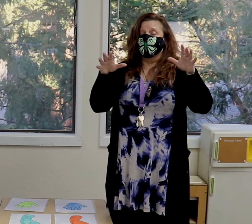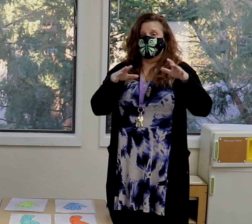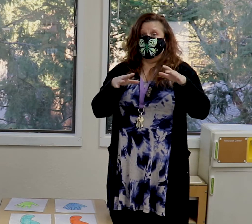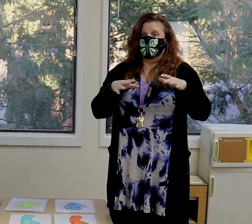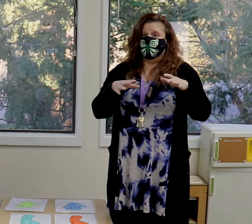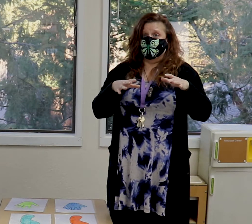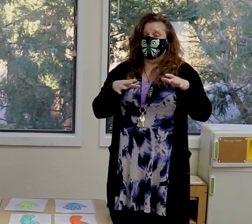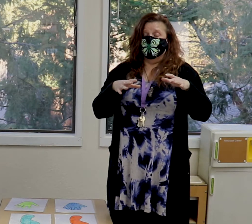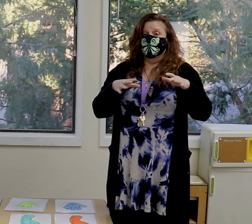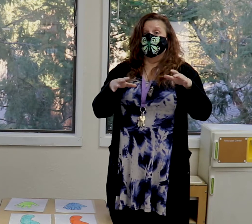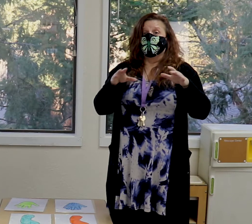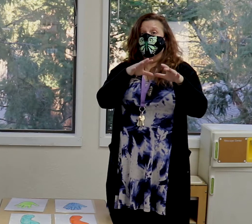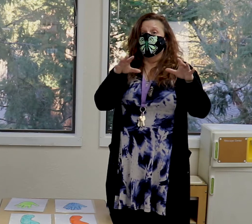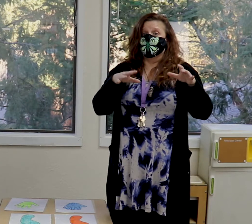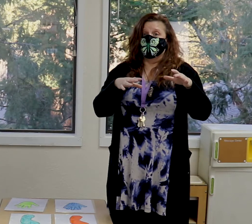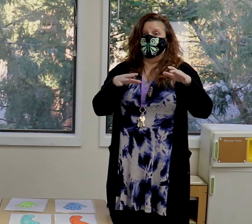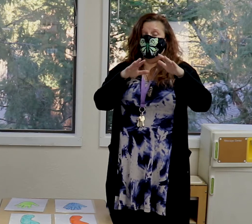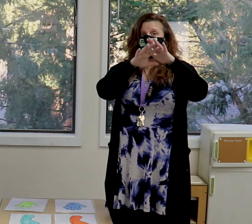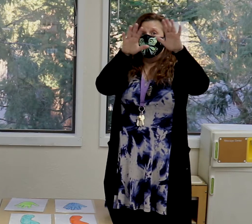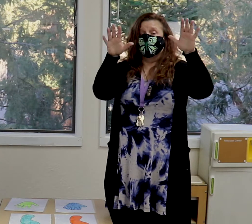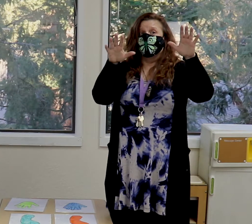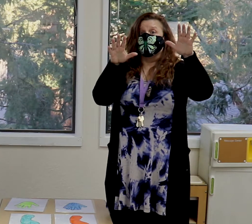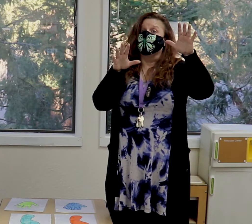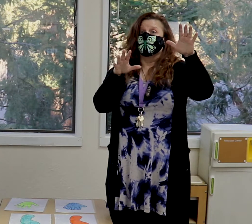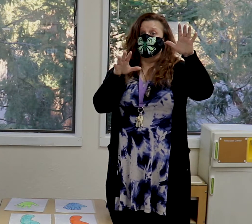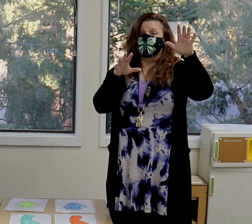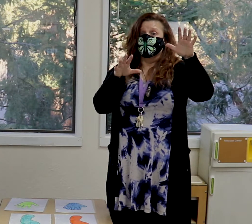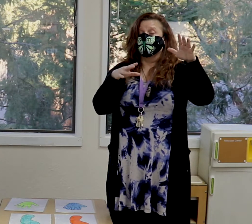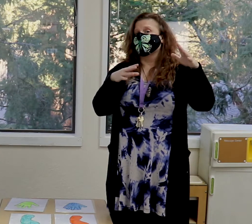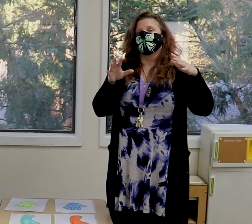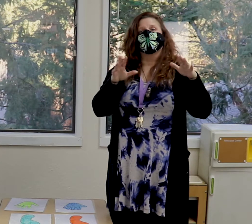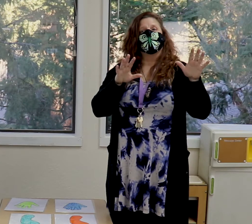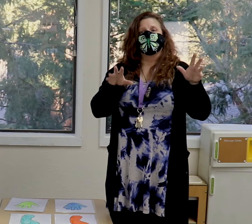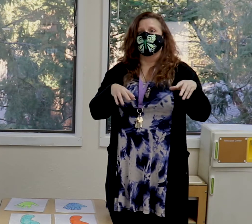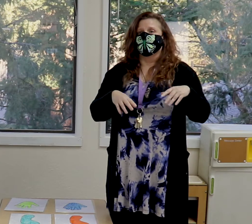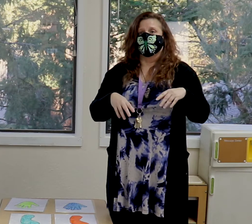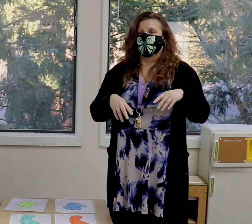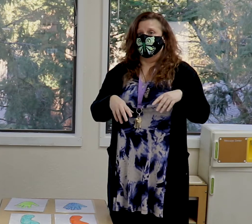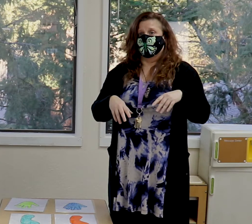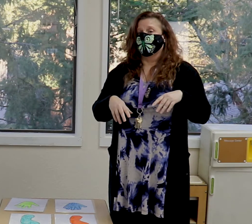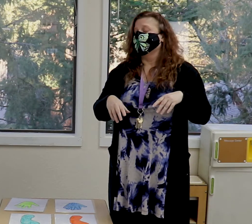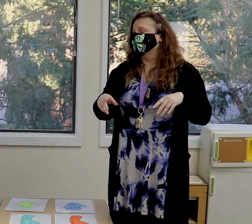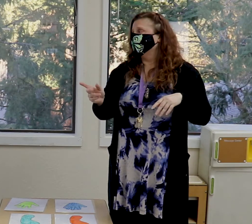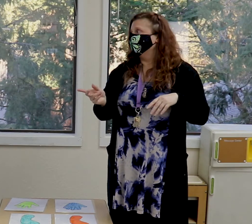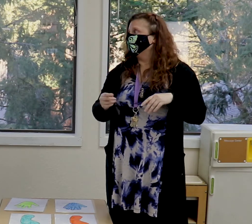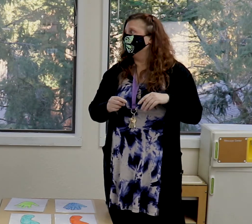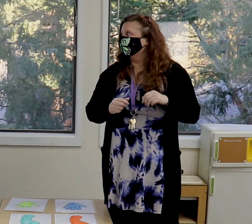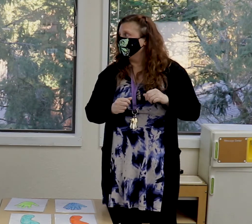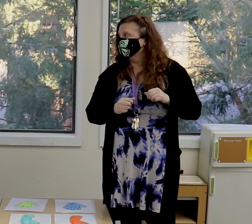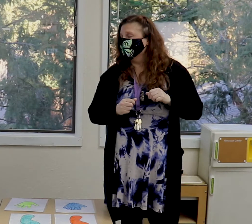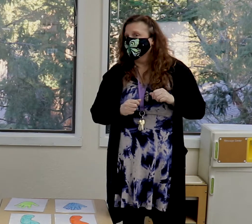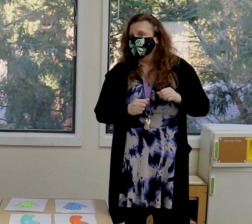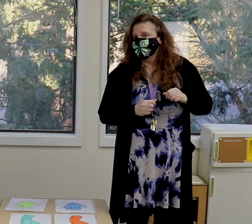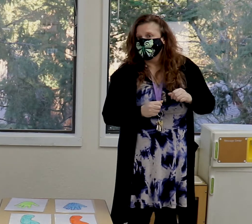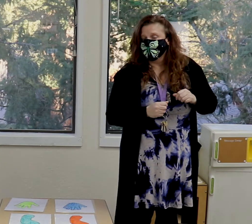puzzle together and glue it together and make it and frame it. There's a bunch of things you can do with that. So you can